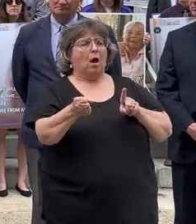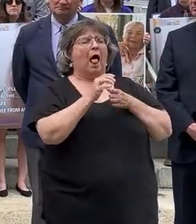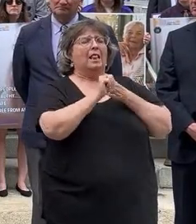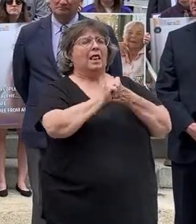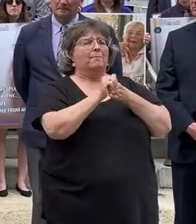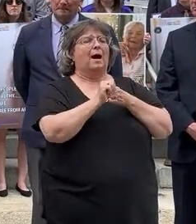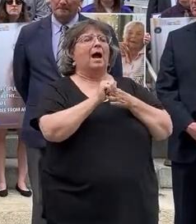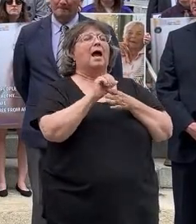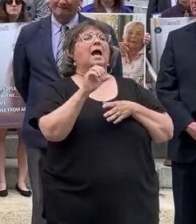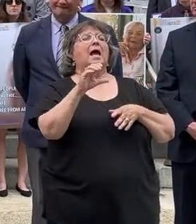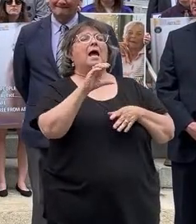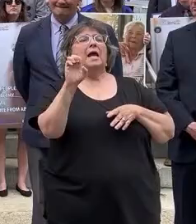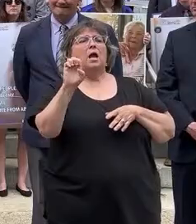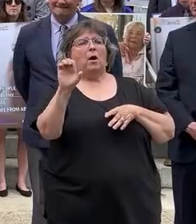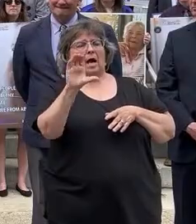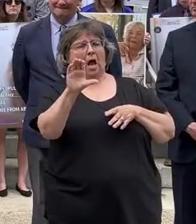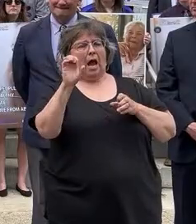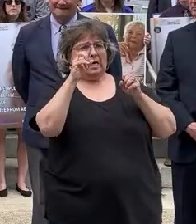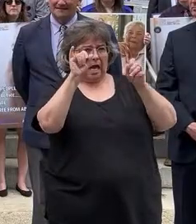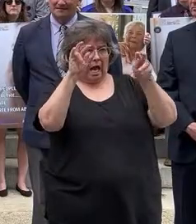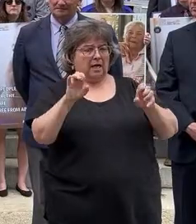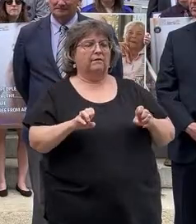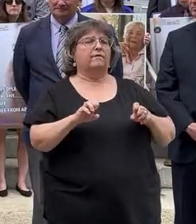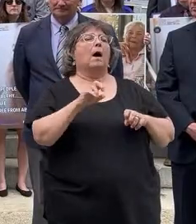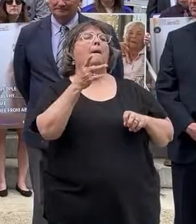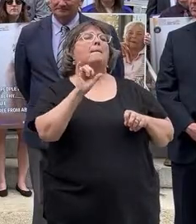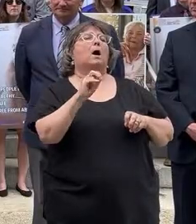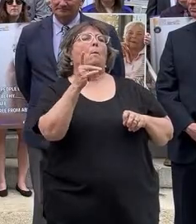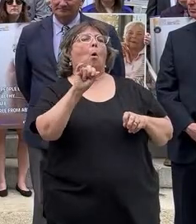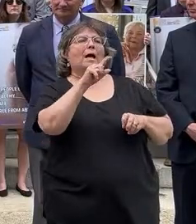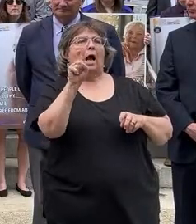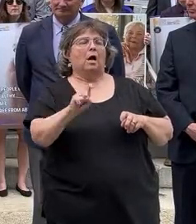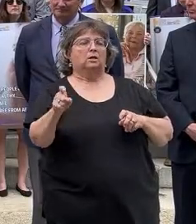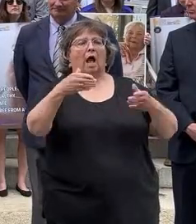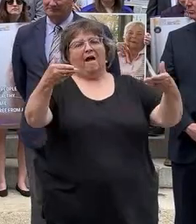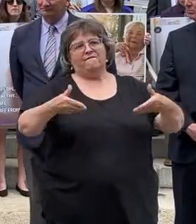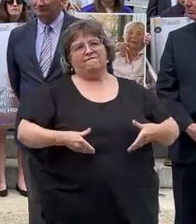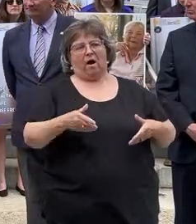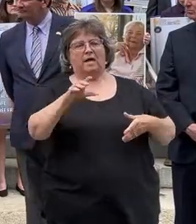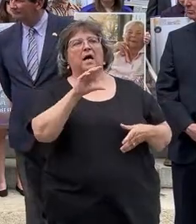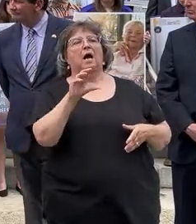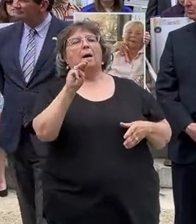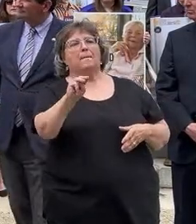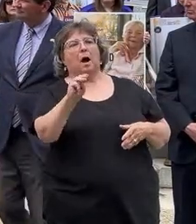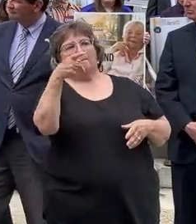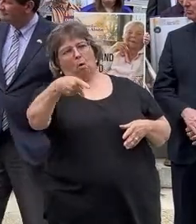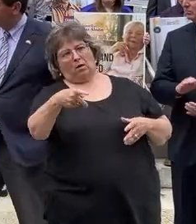Executive Mark Poloncarz. I now invite the County Executive to the podium.